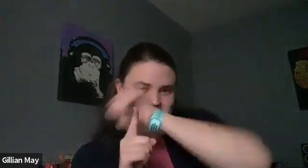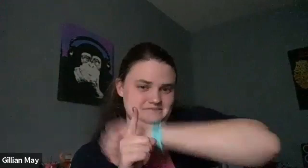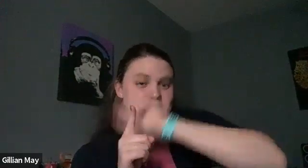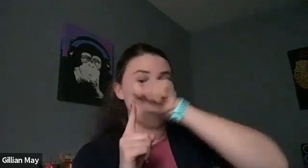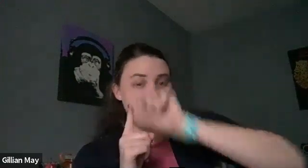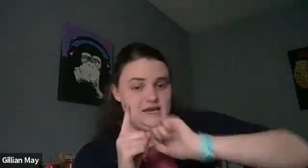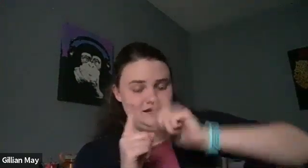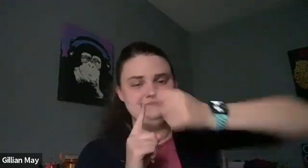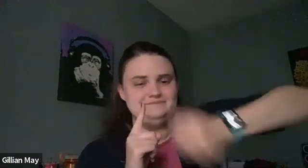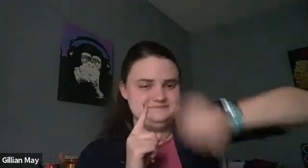banana.